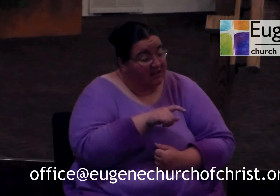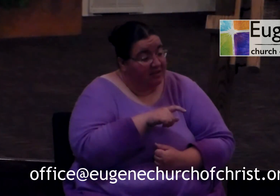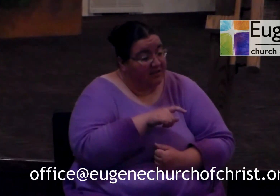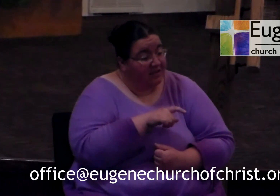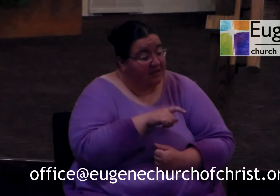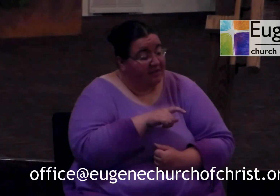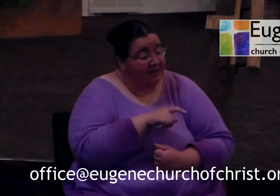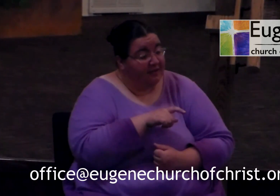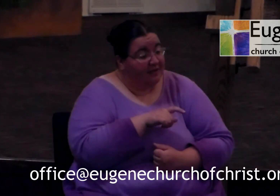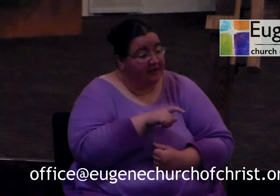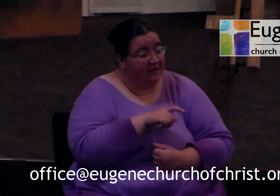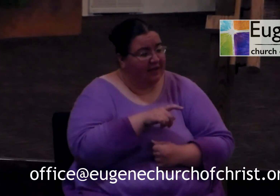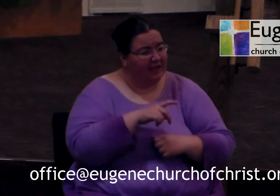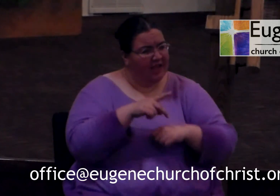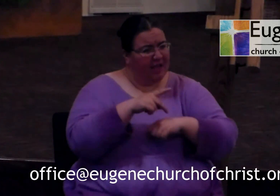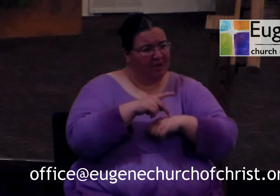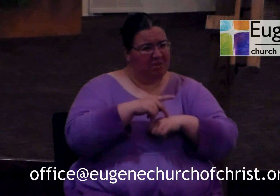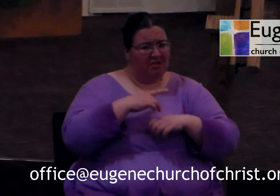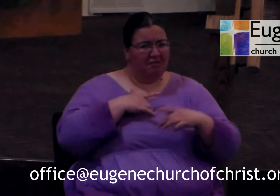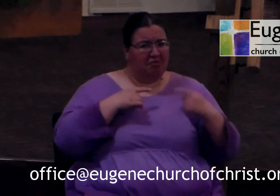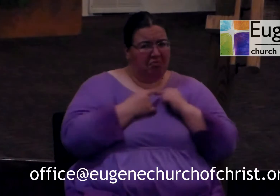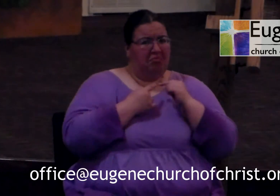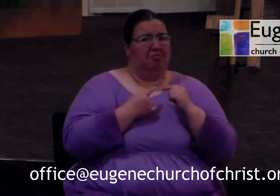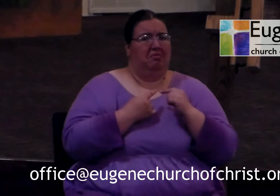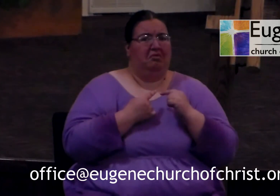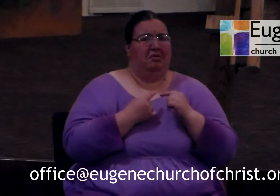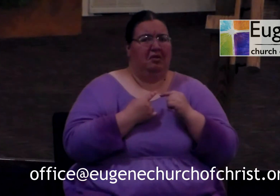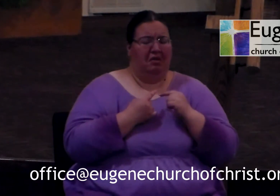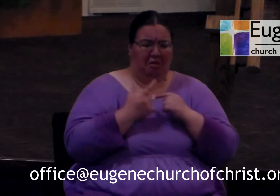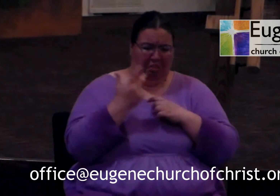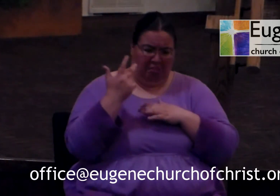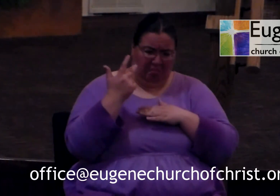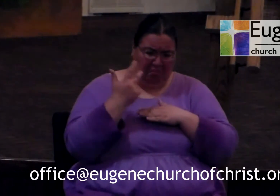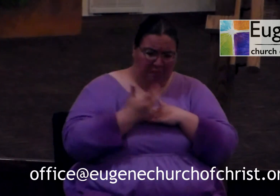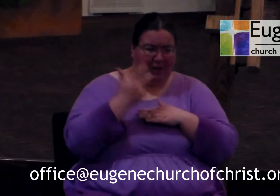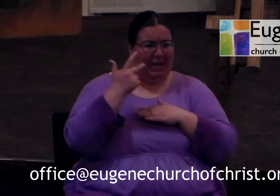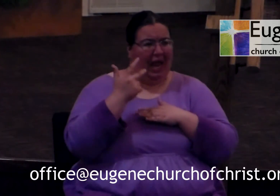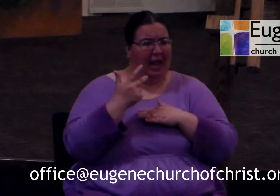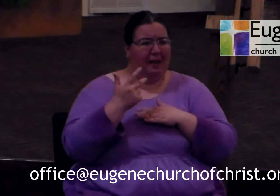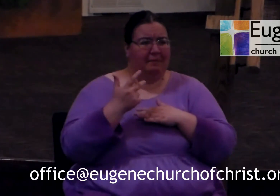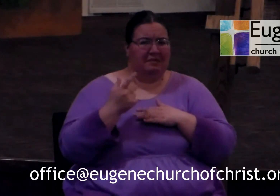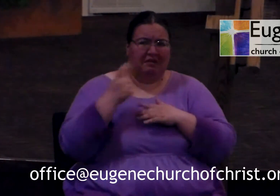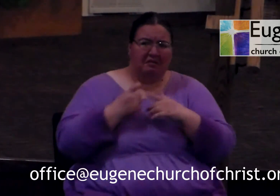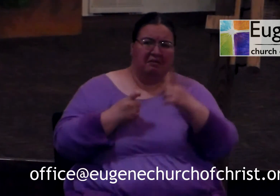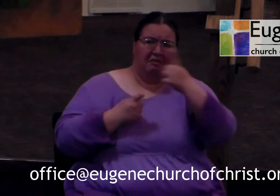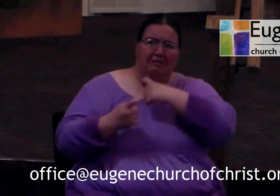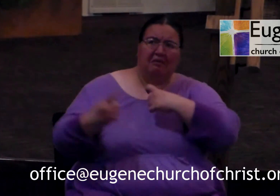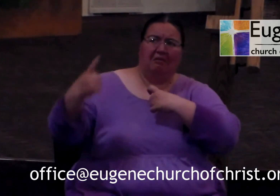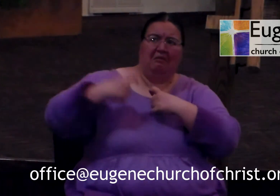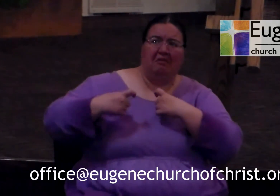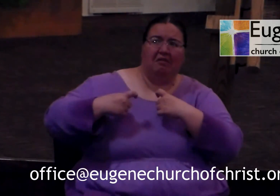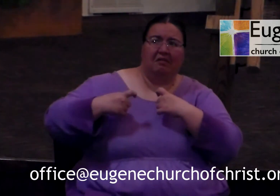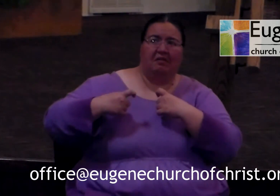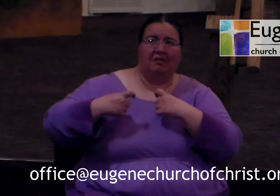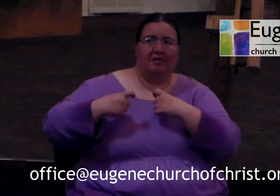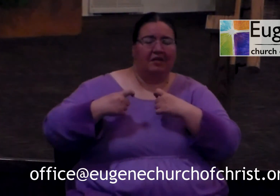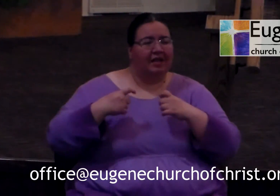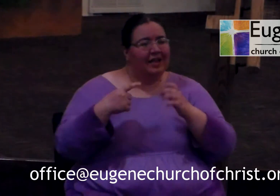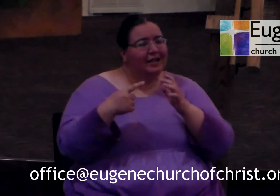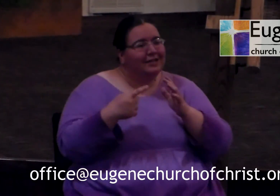And Peter was hurt because he asked him the third time. And sometimes I want to scream through my Bible, why are you hurt? You've proven yourself